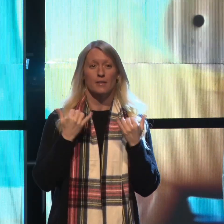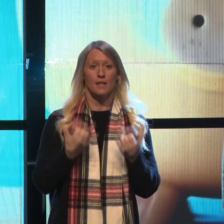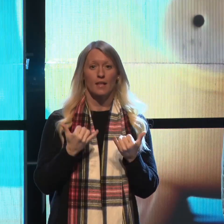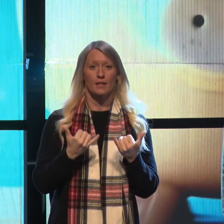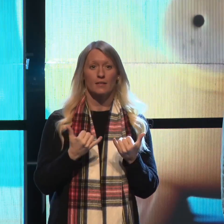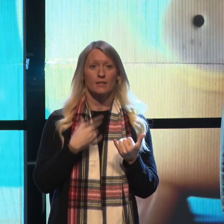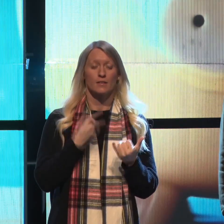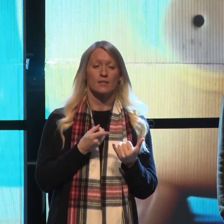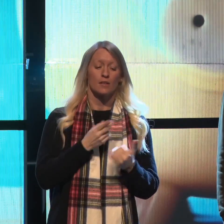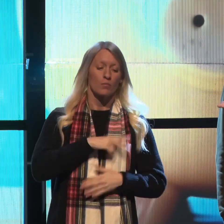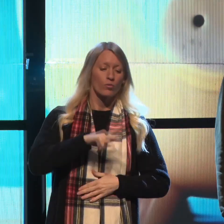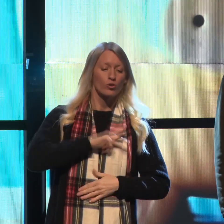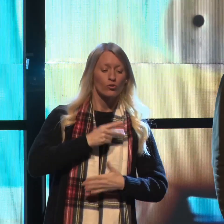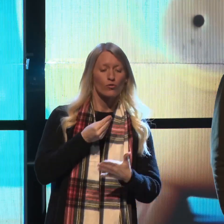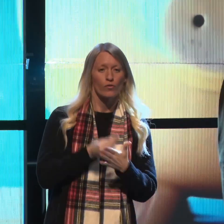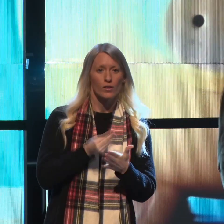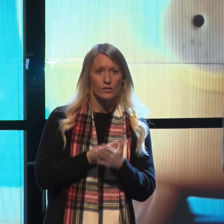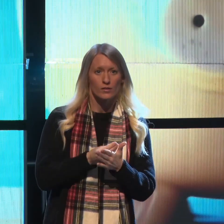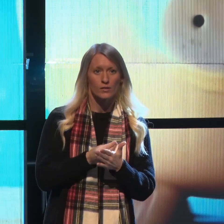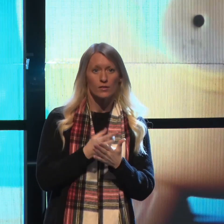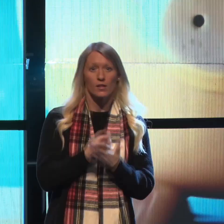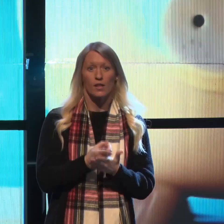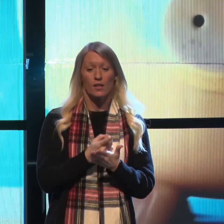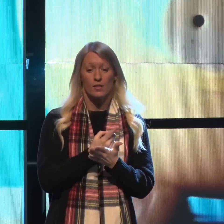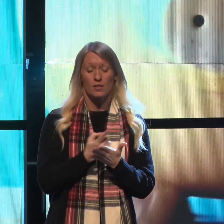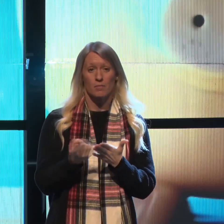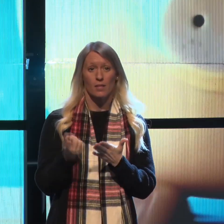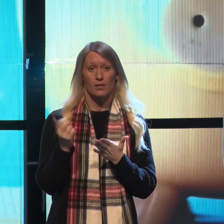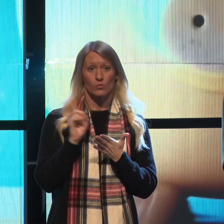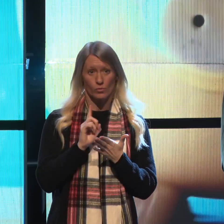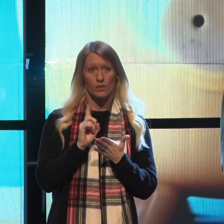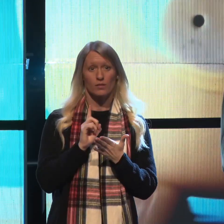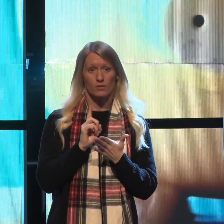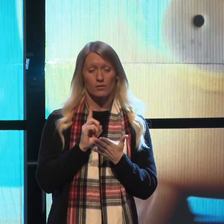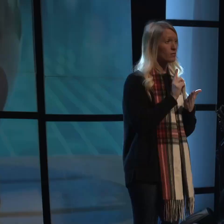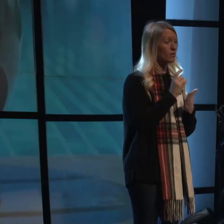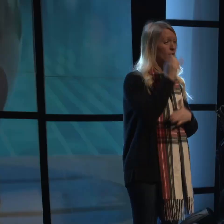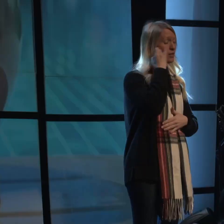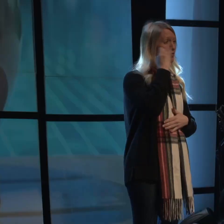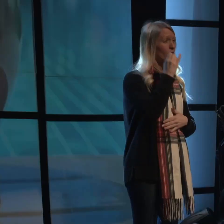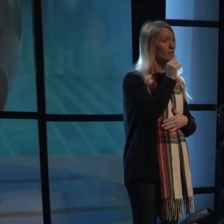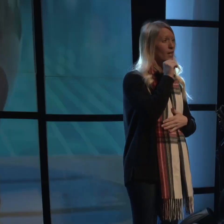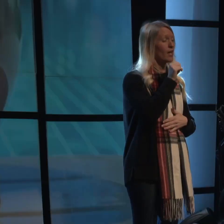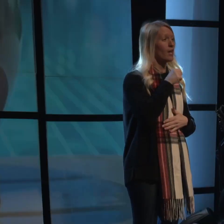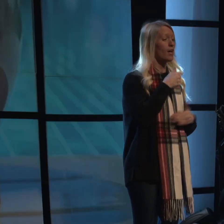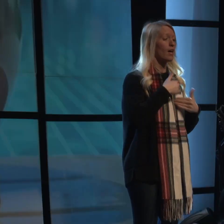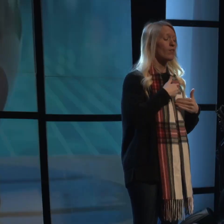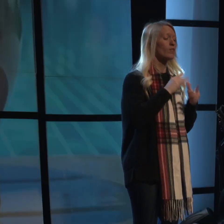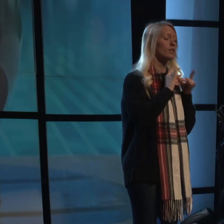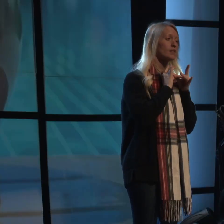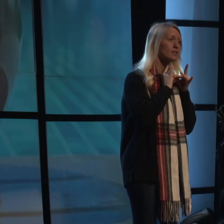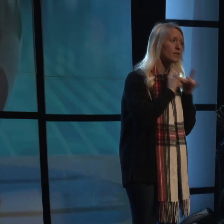personal finances in the midst of this past week if I didn't have it attached to a bigger why.